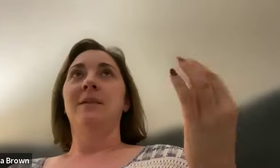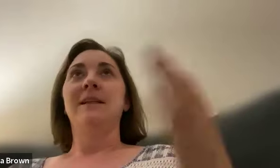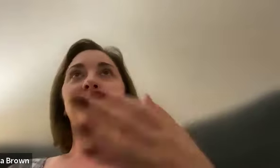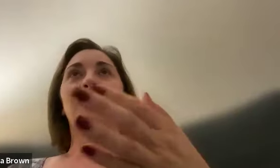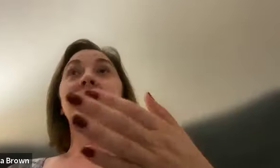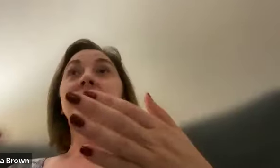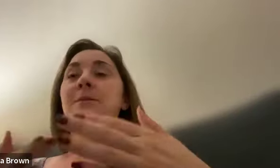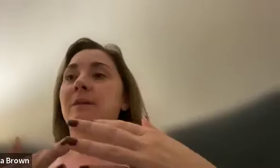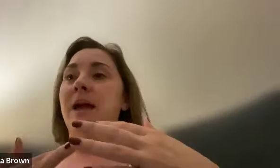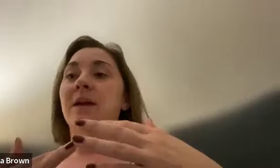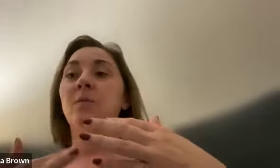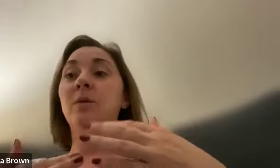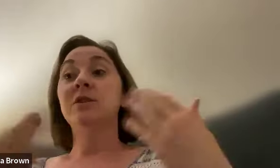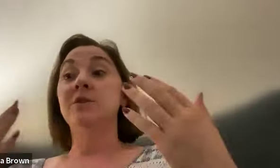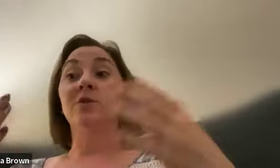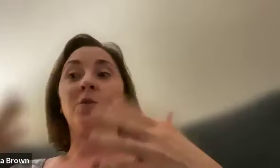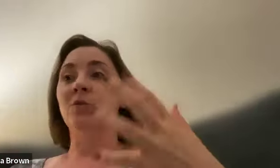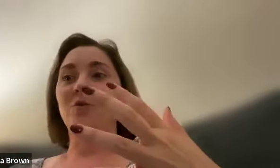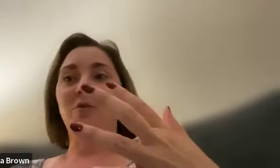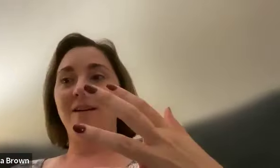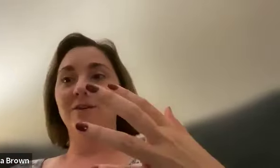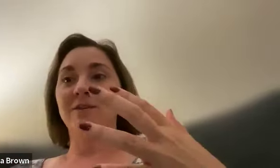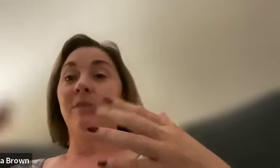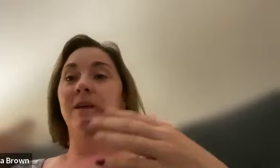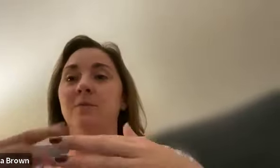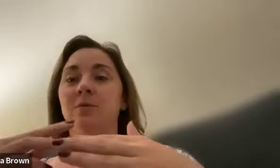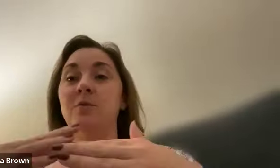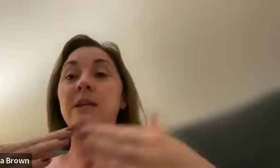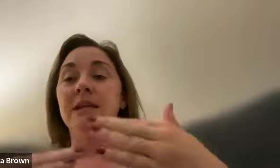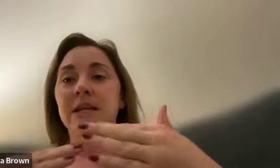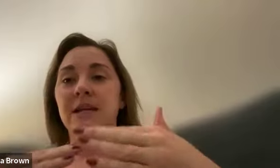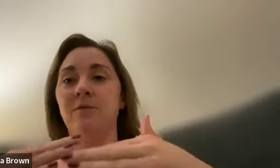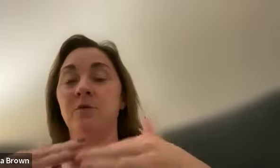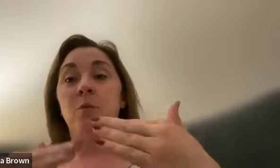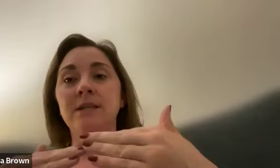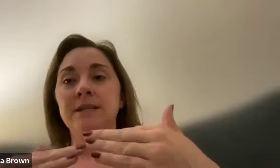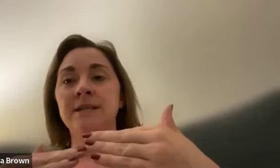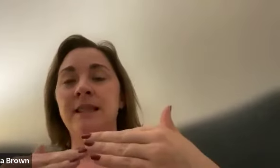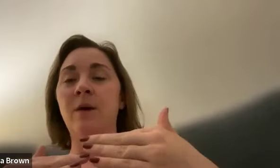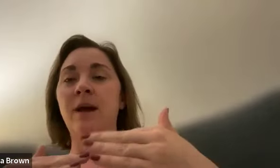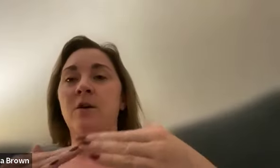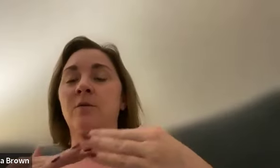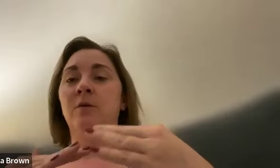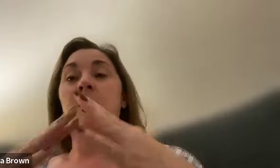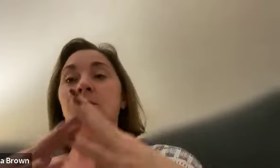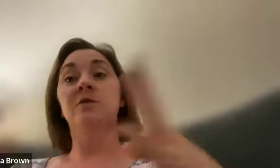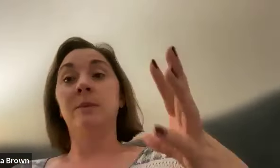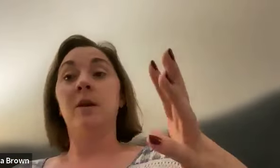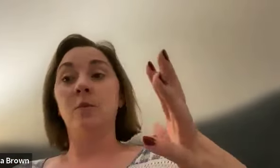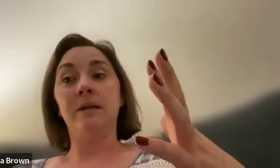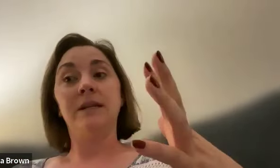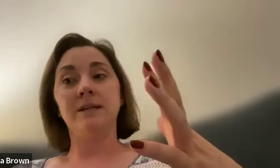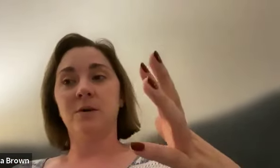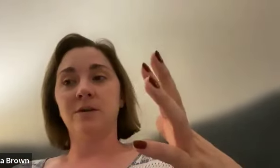That's what we already did, but like which teacher told you that or something? Do you need to give choices in that way, or could it also just be an open-ended